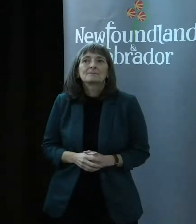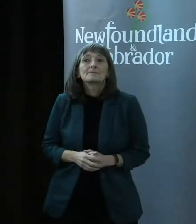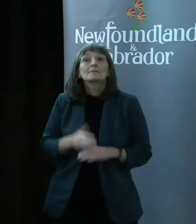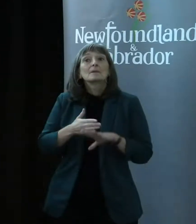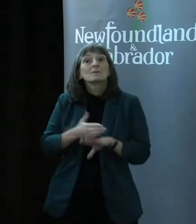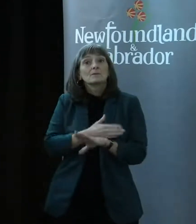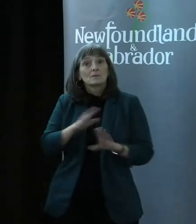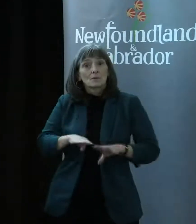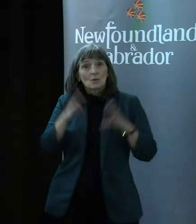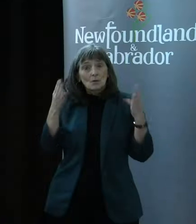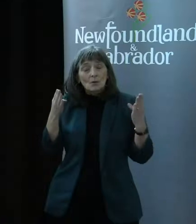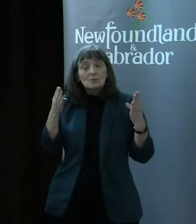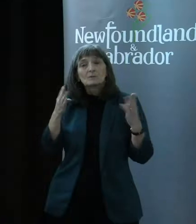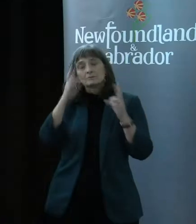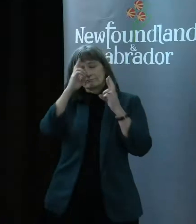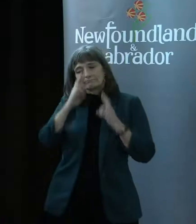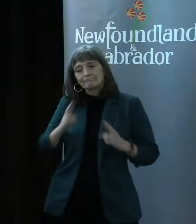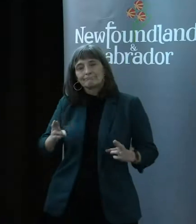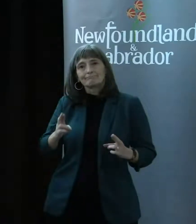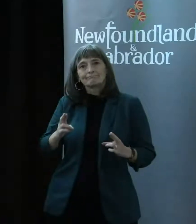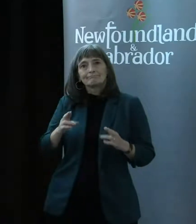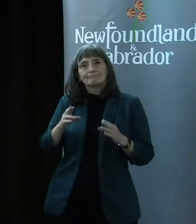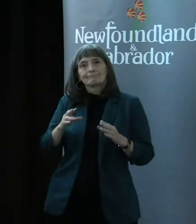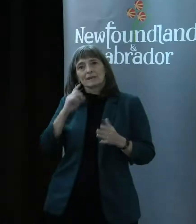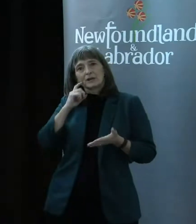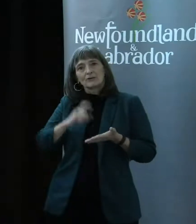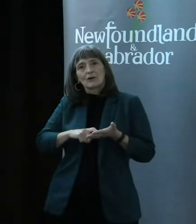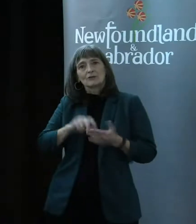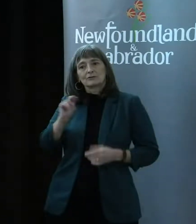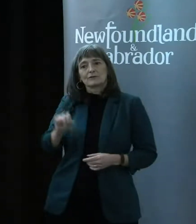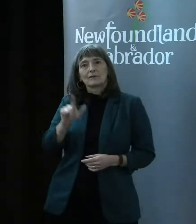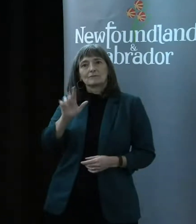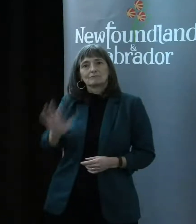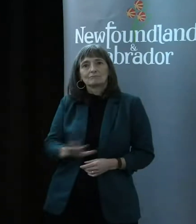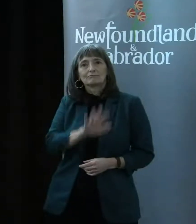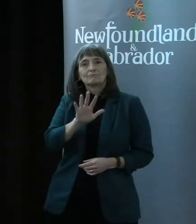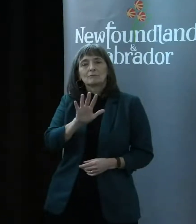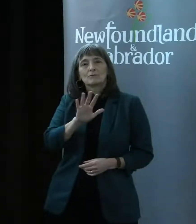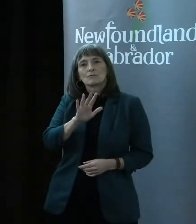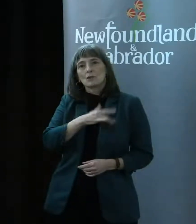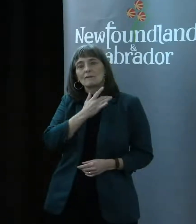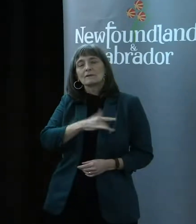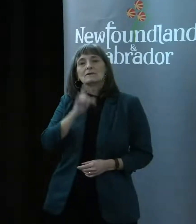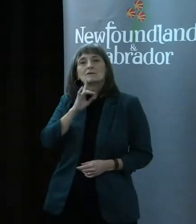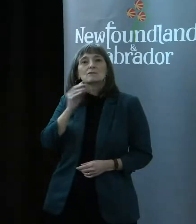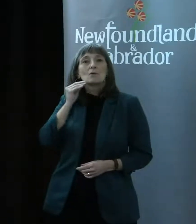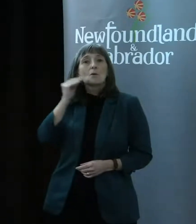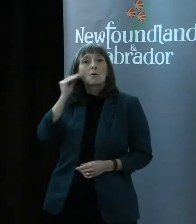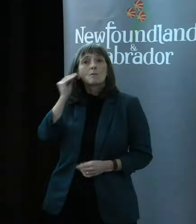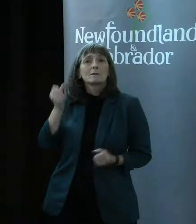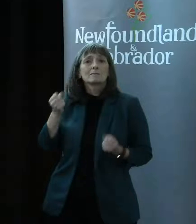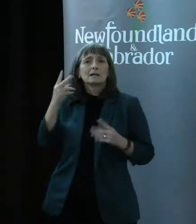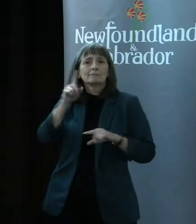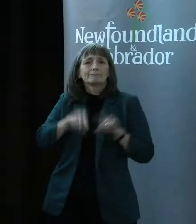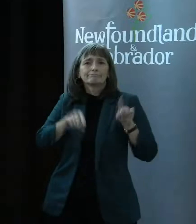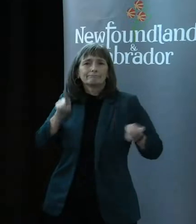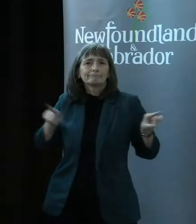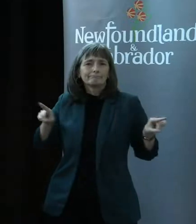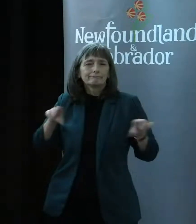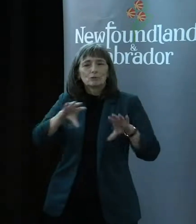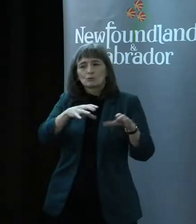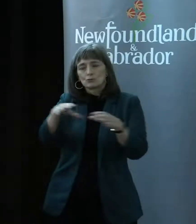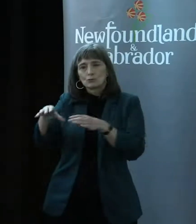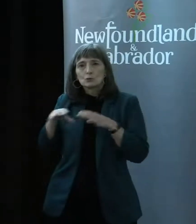we begin, we respectfully acknowledge the province of Newfoundland and Labrador as the ancestral homelands of many diverse